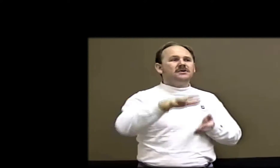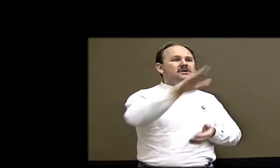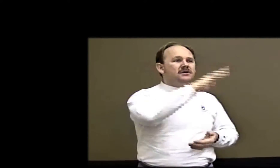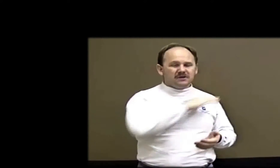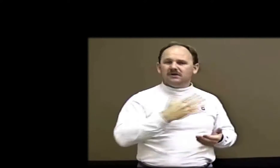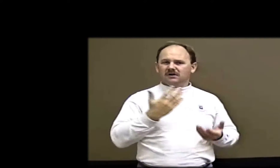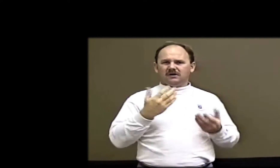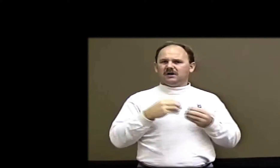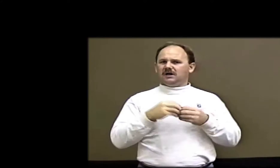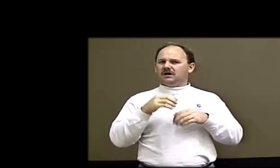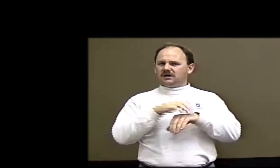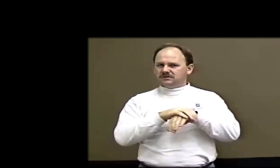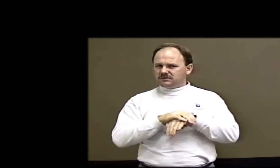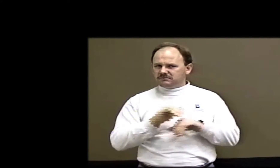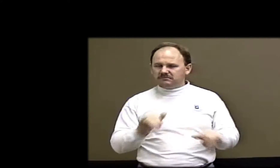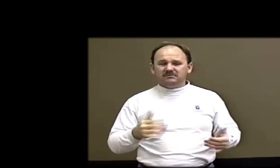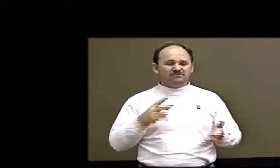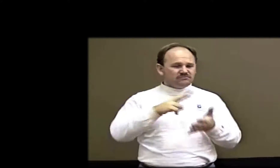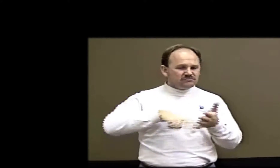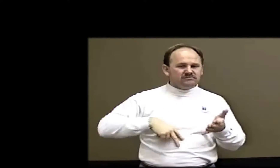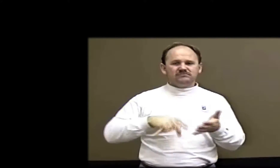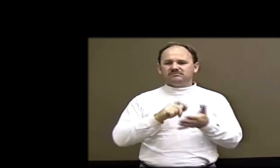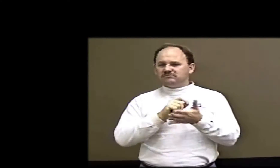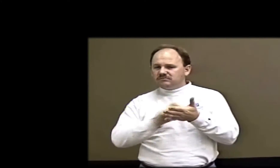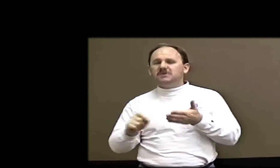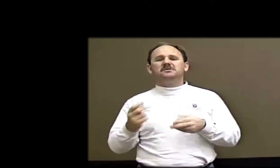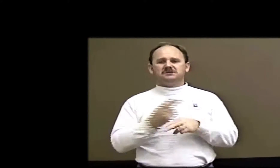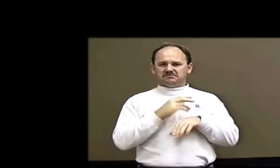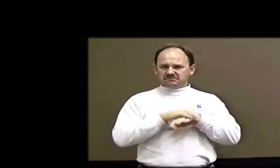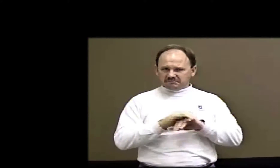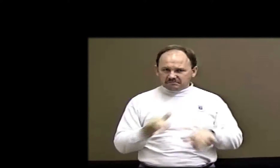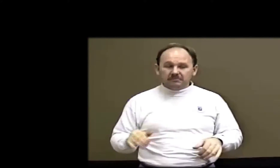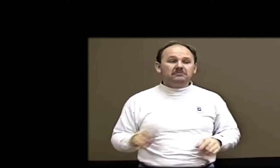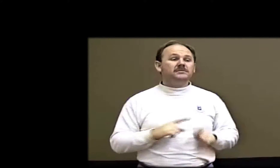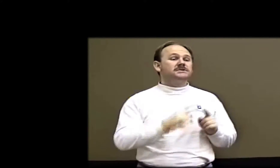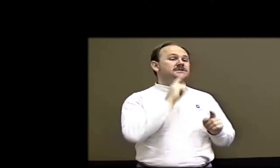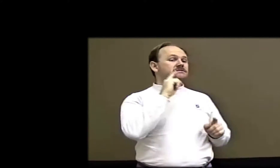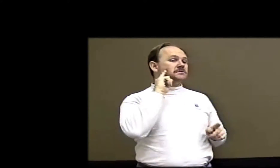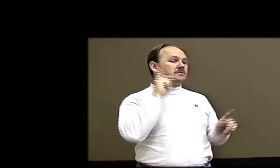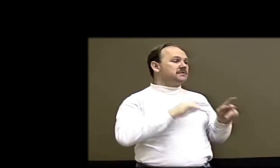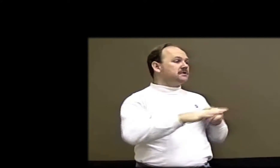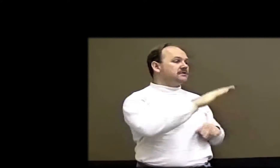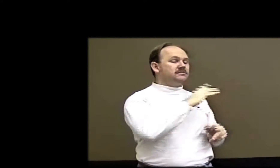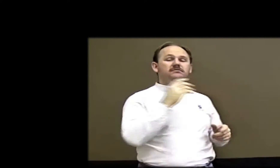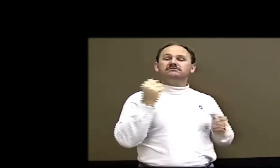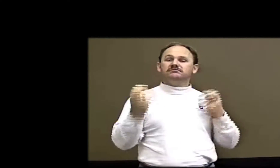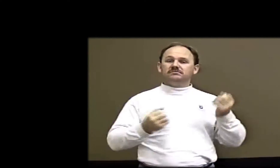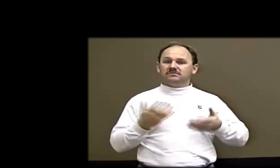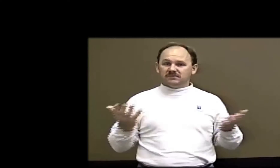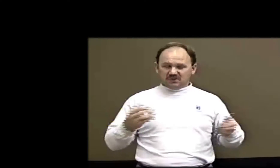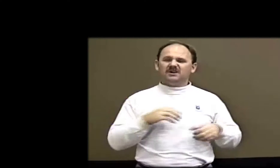in Australia use Auslan Sign Language and move back and forth between reading and writing with the two